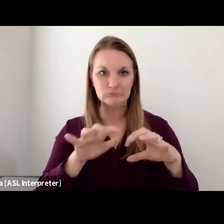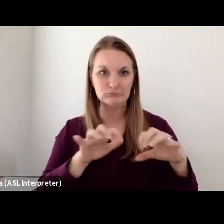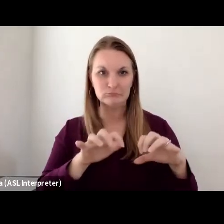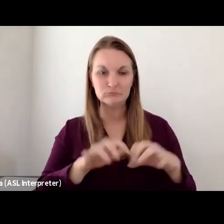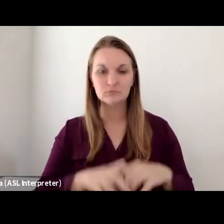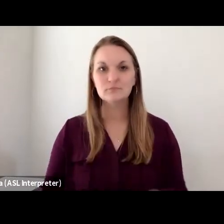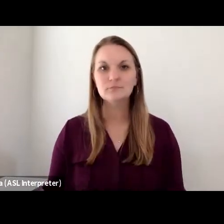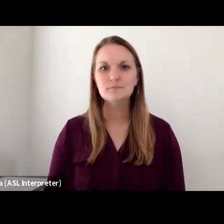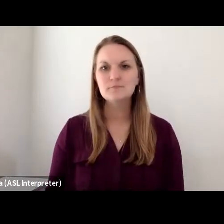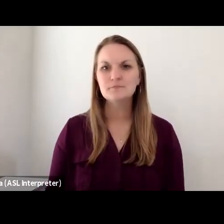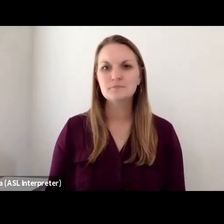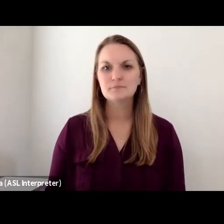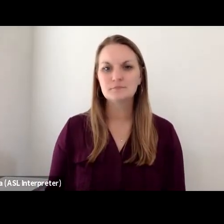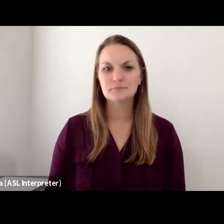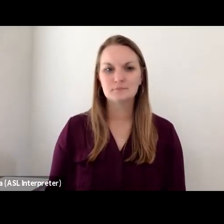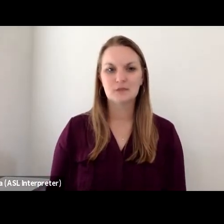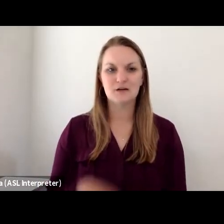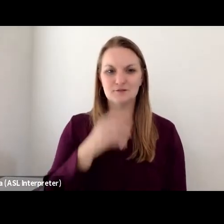and